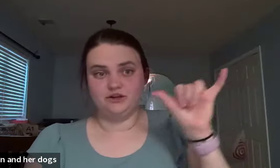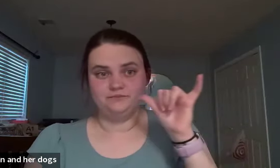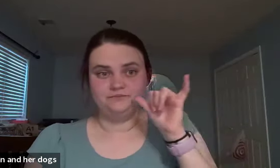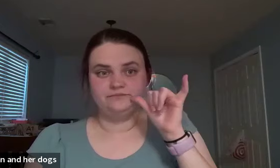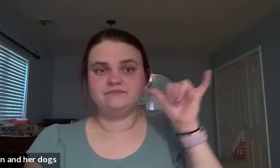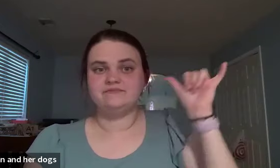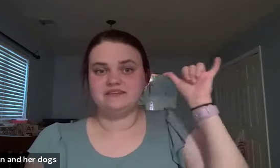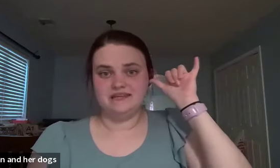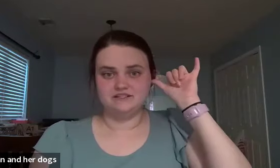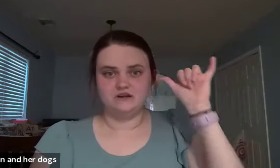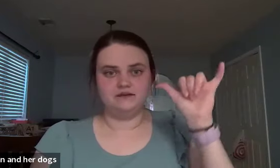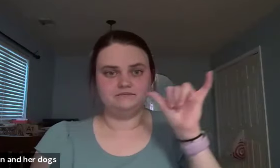ear. Yesterday.